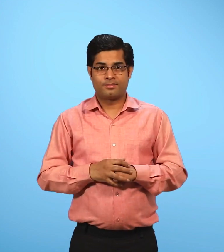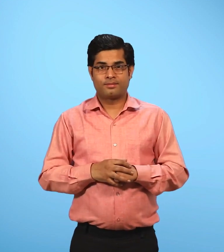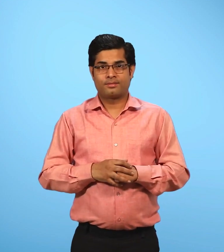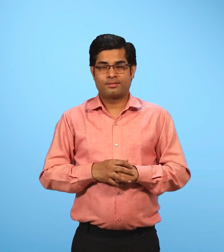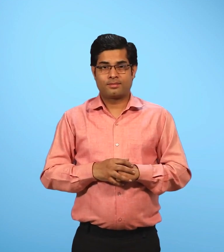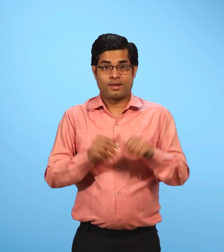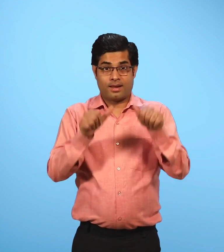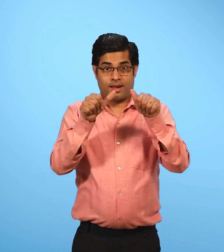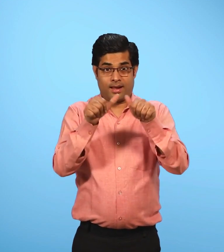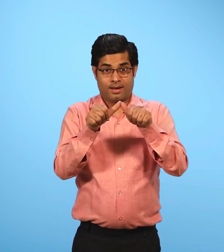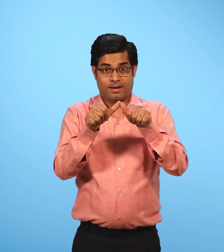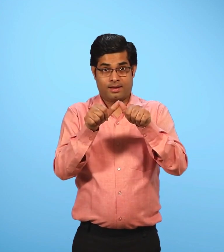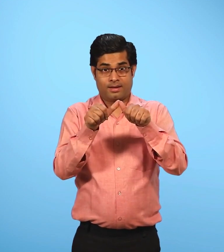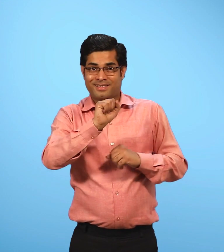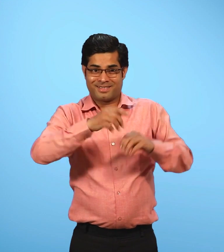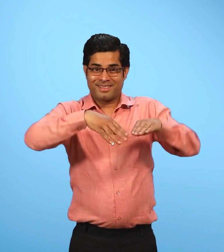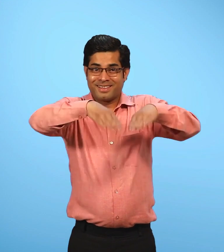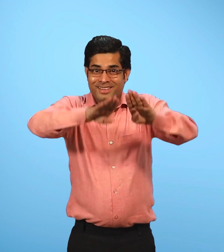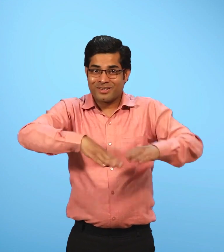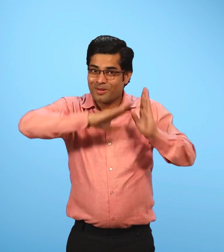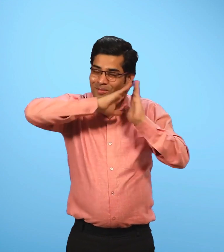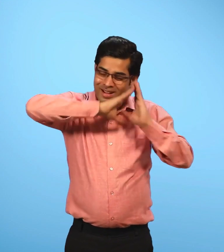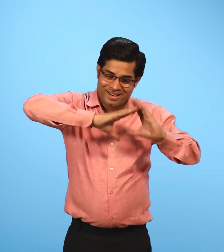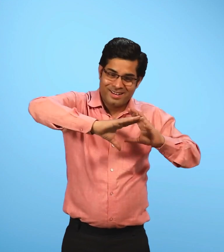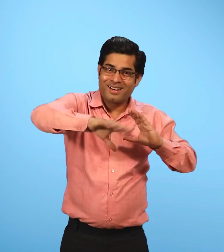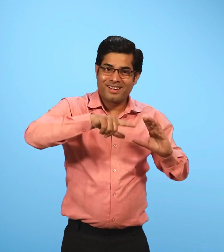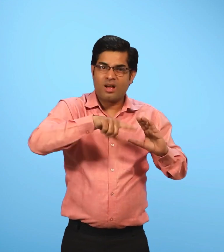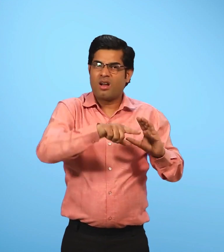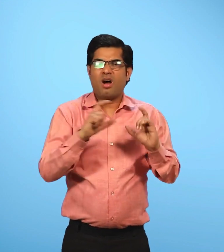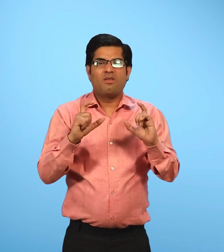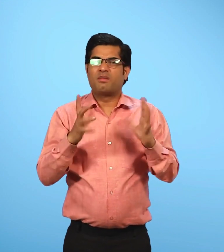2. He could not sleep because